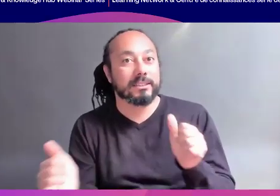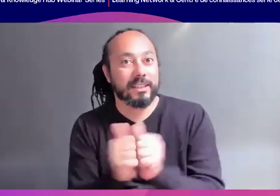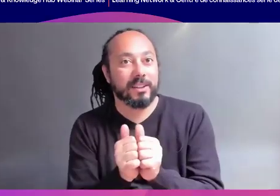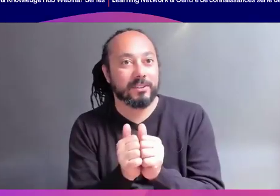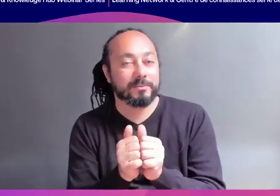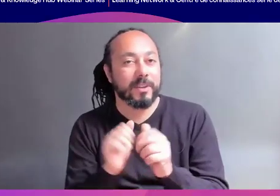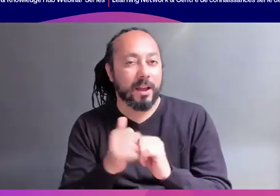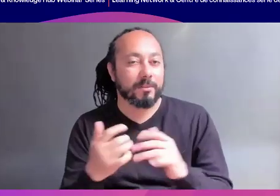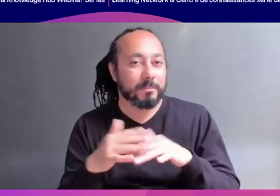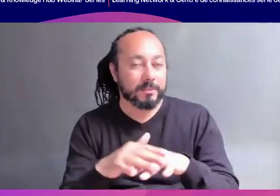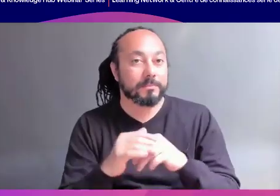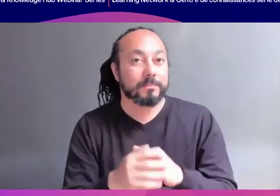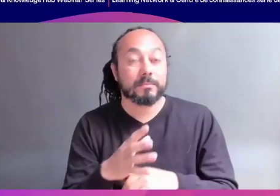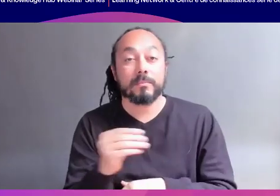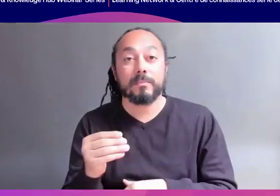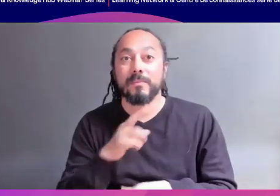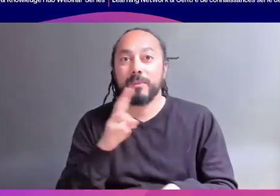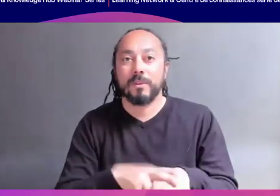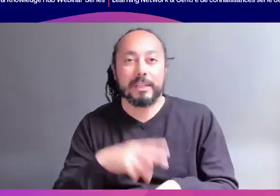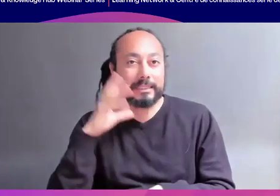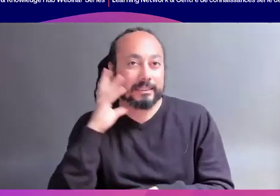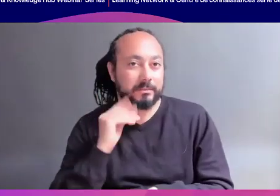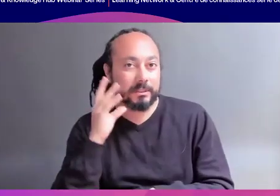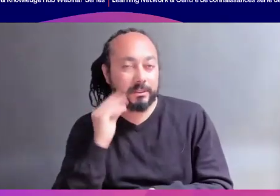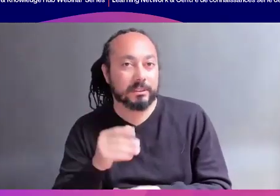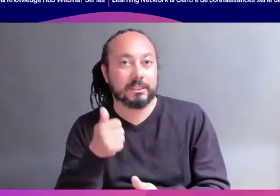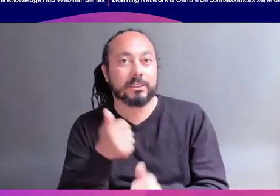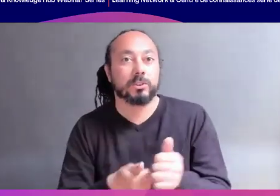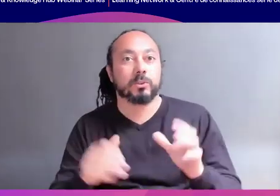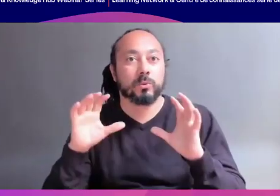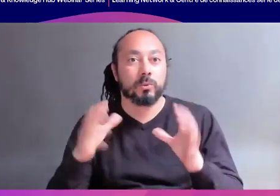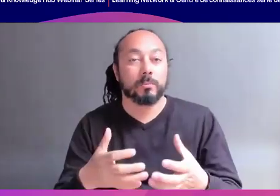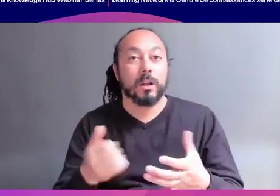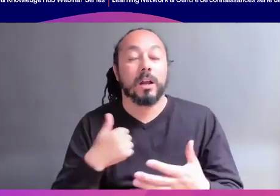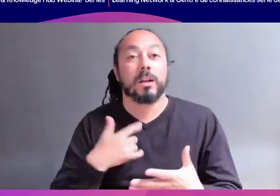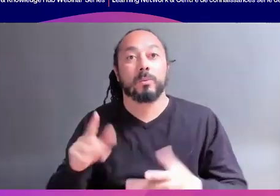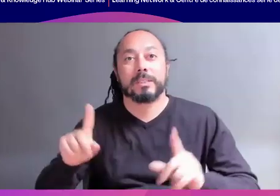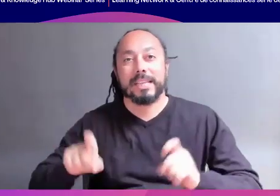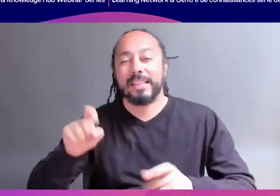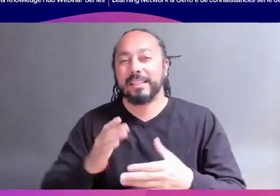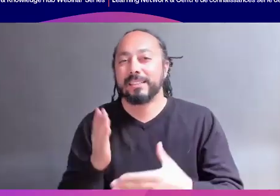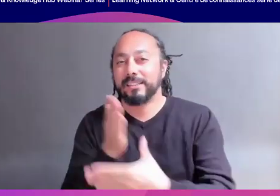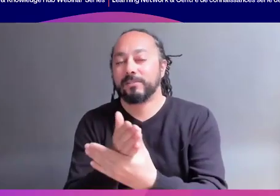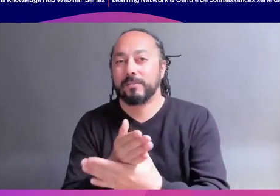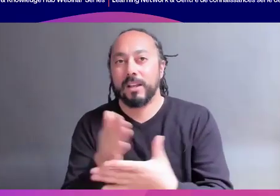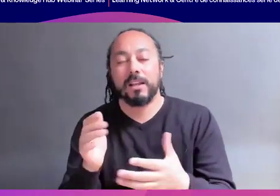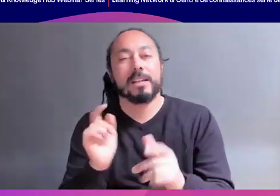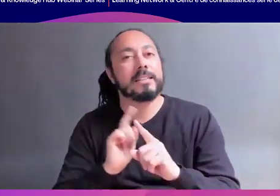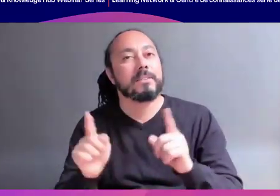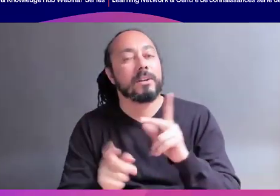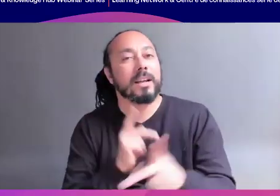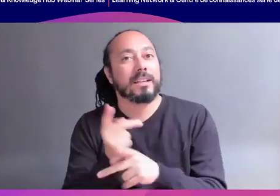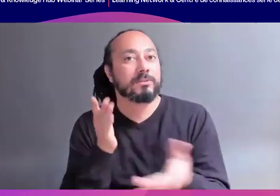of course, the experiences of each group, because we're testing this intervention, as I mentioned, in different kinds